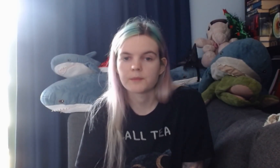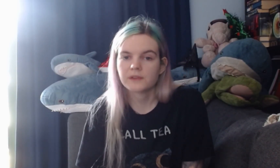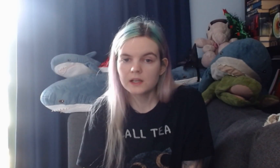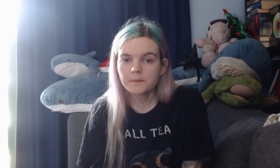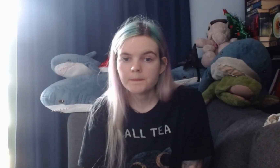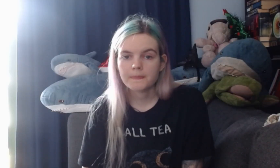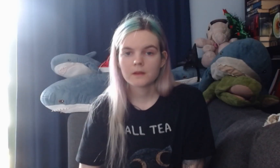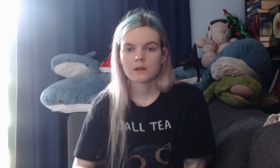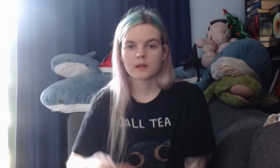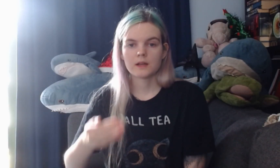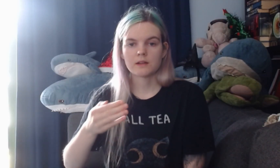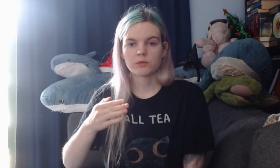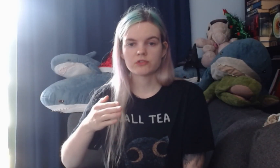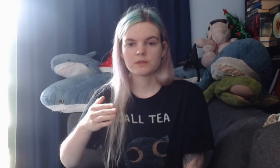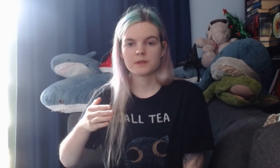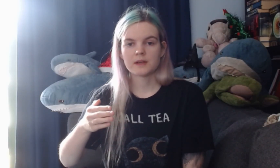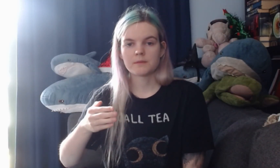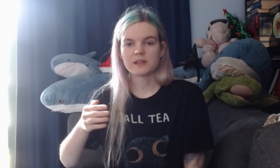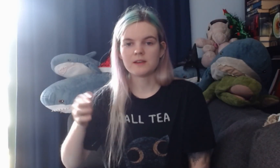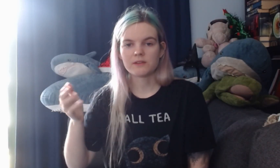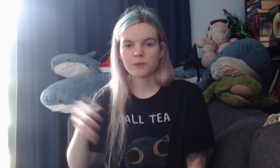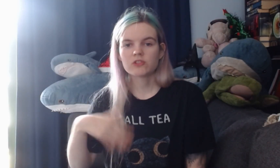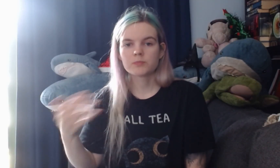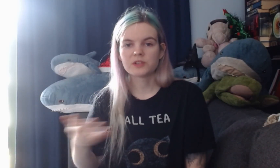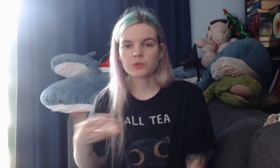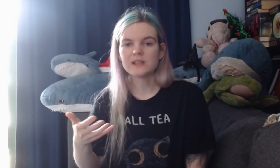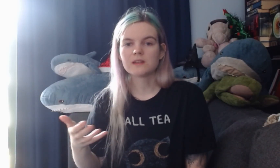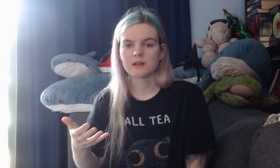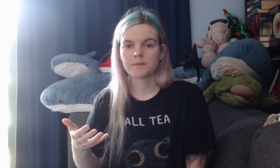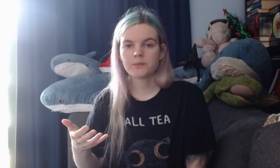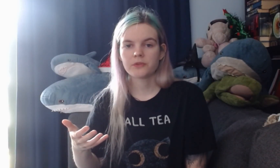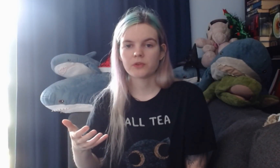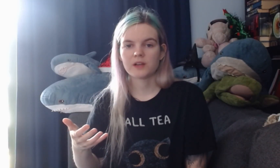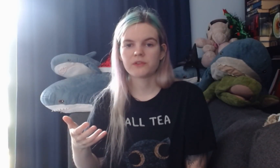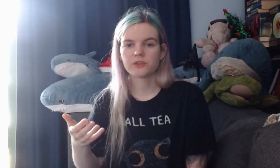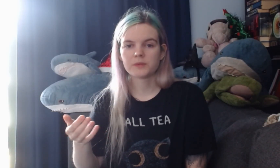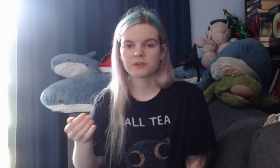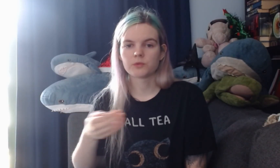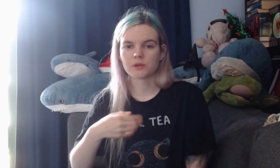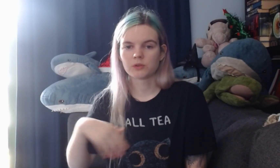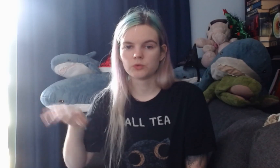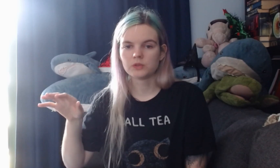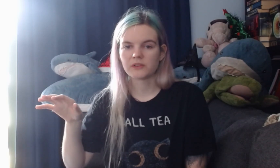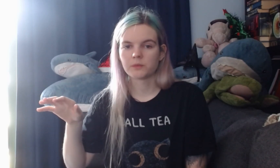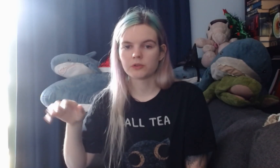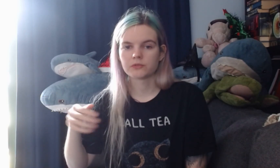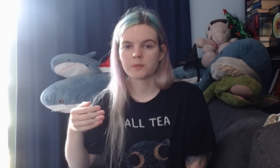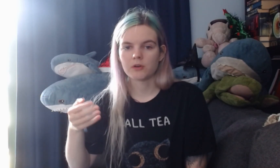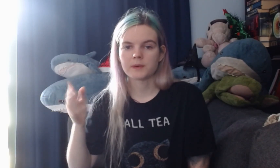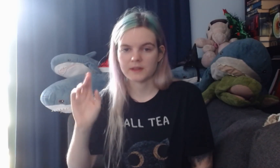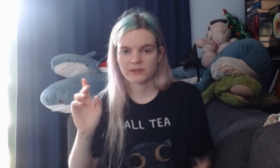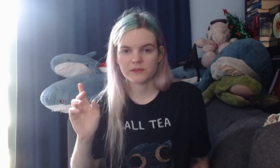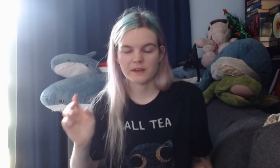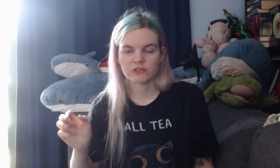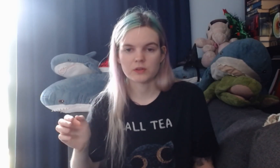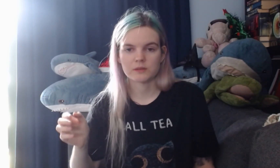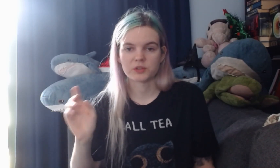sick. And that was simply done, and he switched between them. So I assume that you do this motion for both, but let's actually look at what he